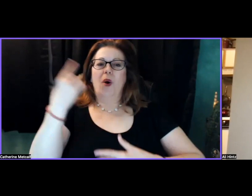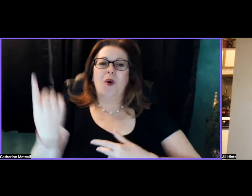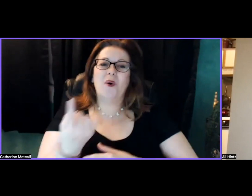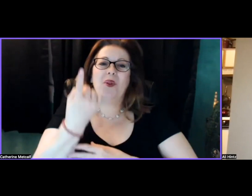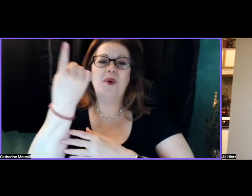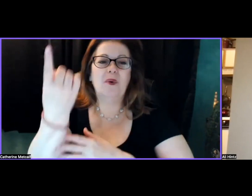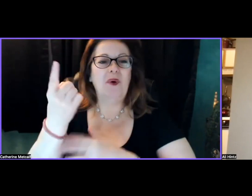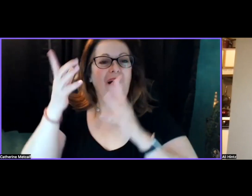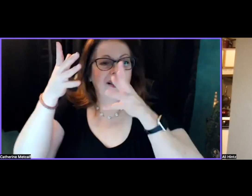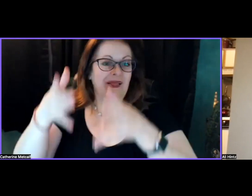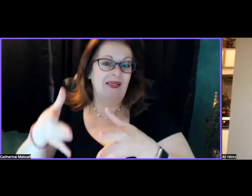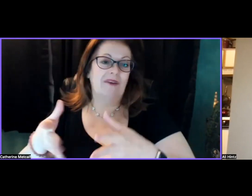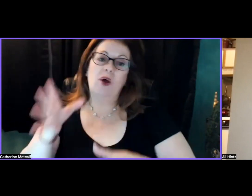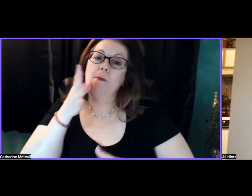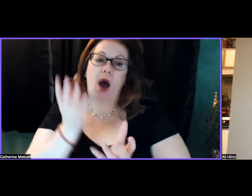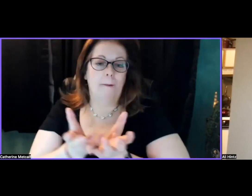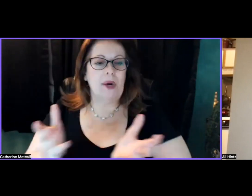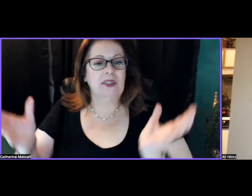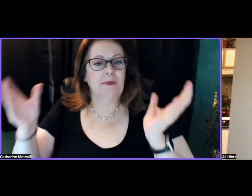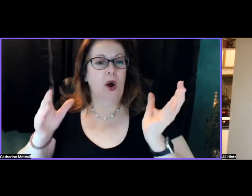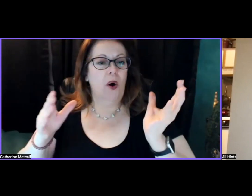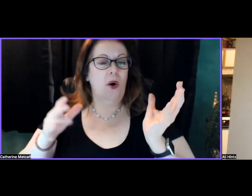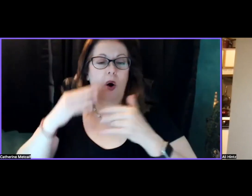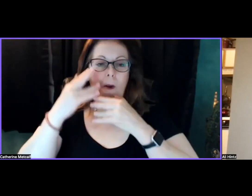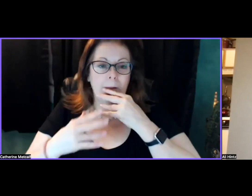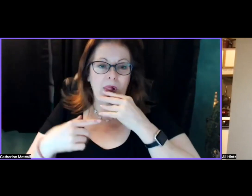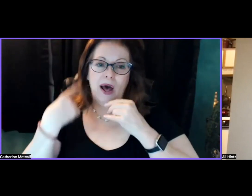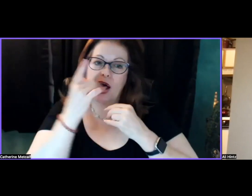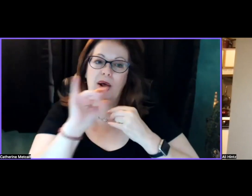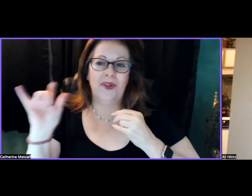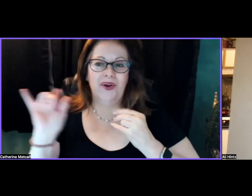bowl, bloody with tomato sauce.